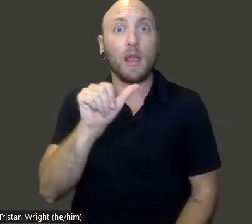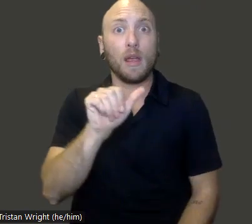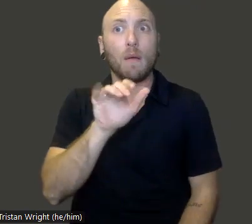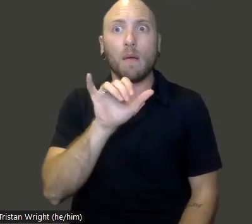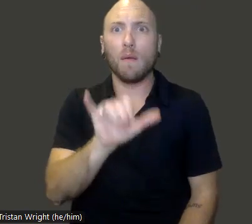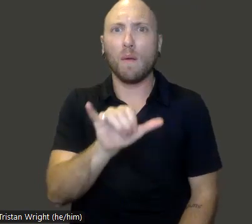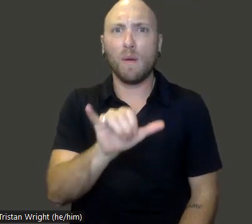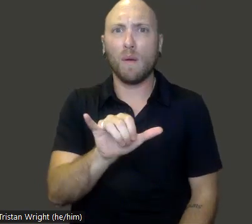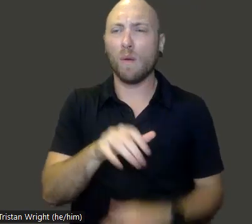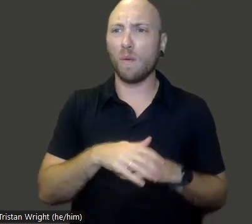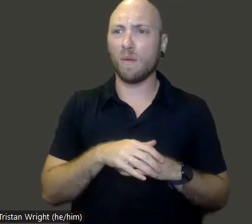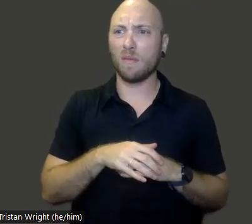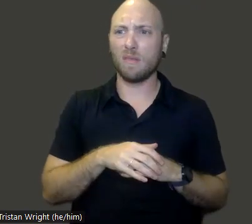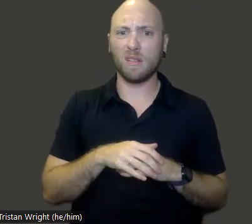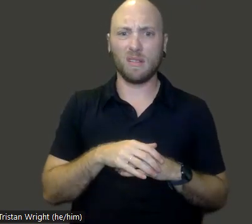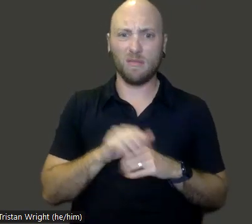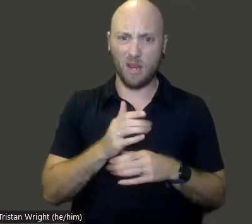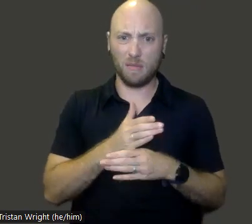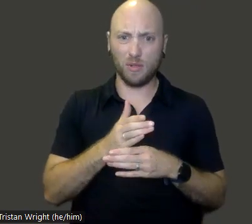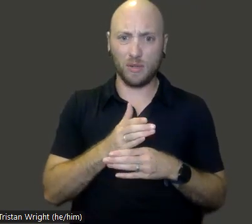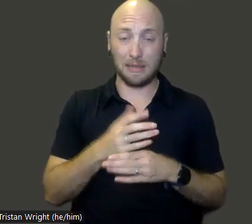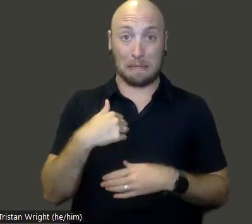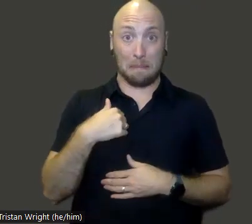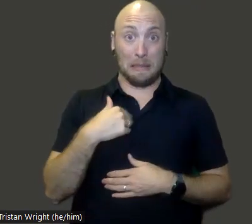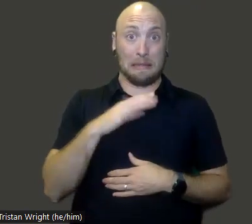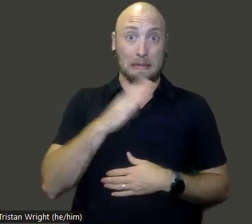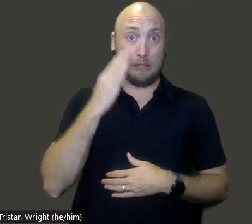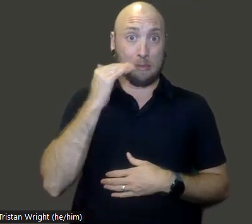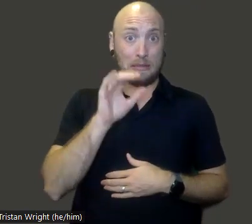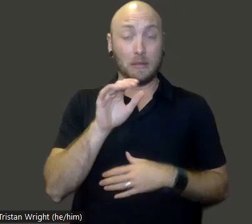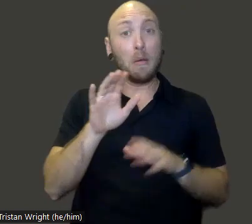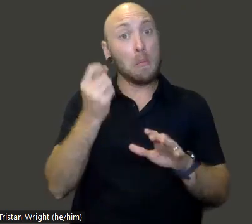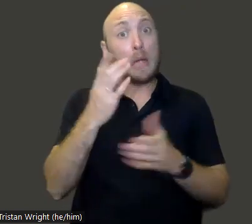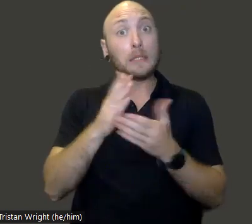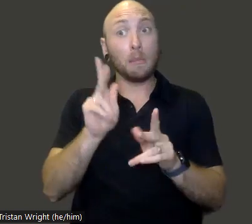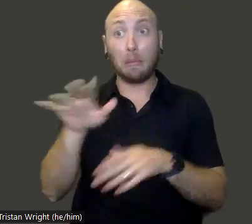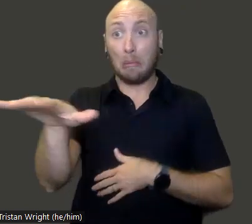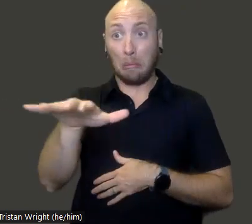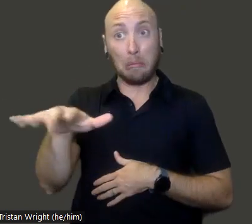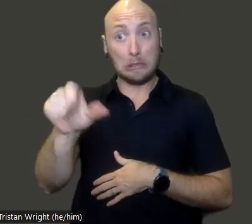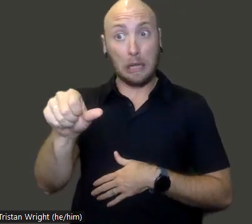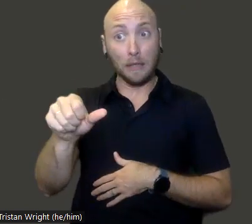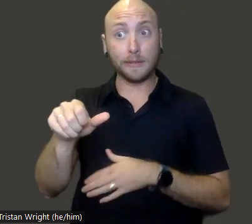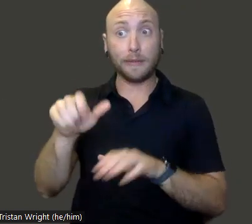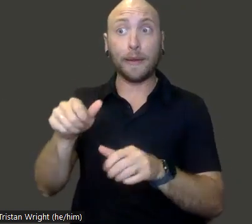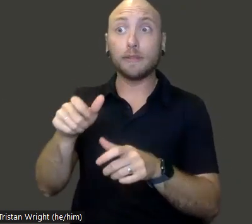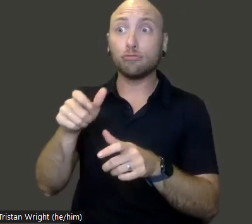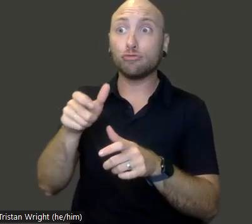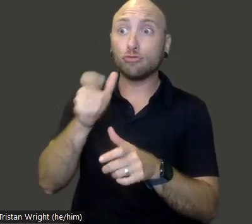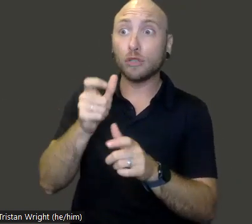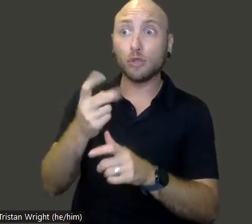which I don't know that I ever really participated, but those people exist. Most of them aren't in this meeting, I'm